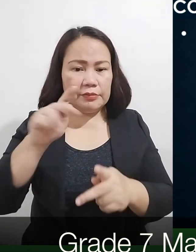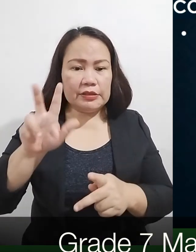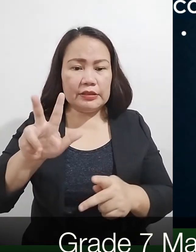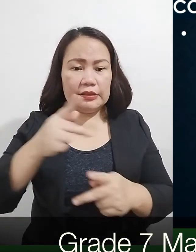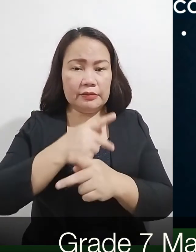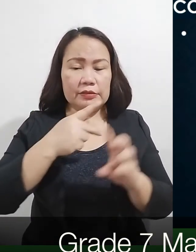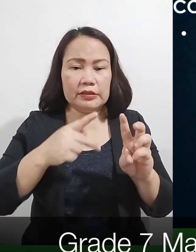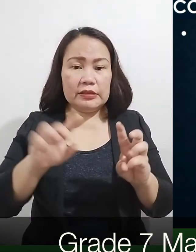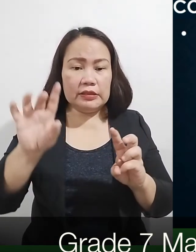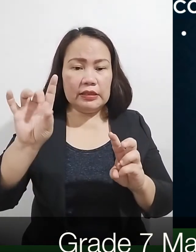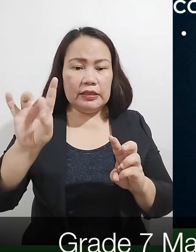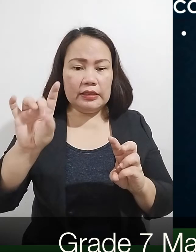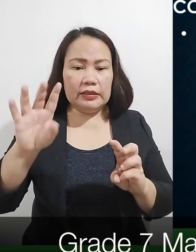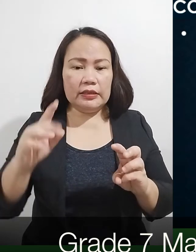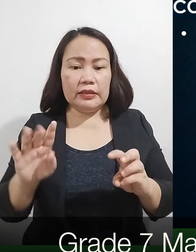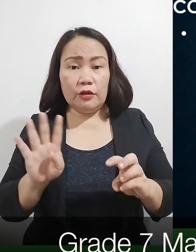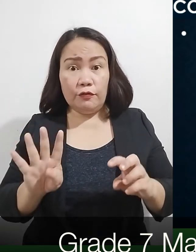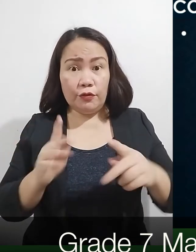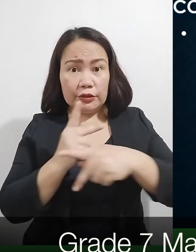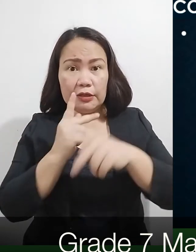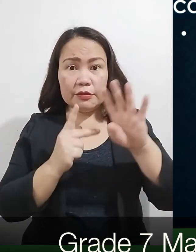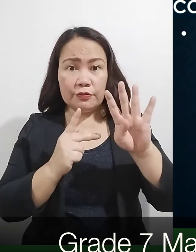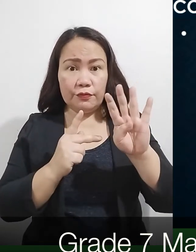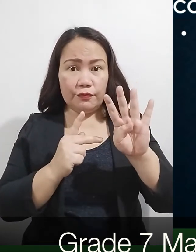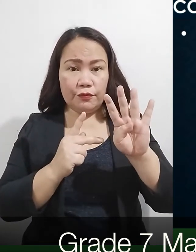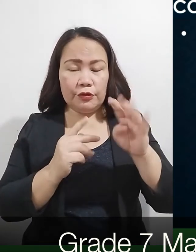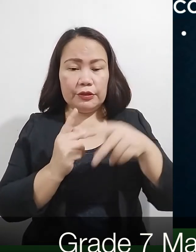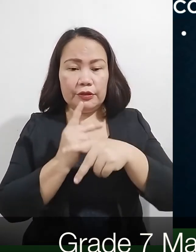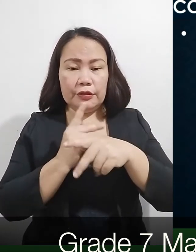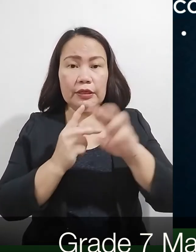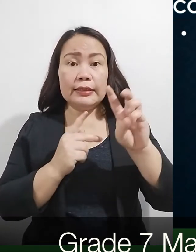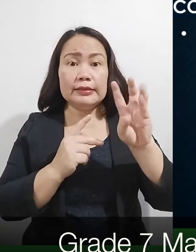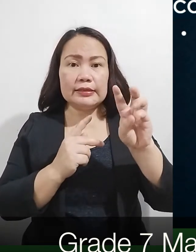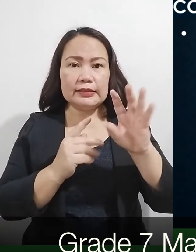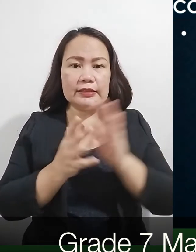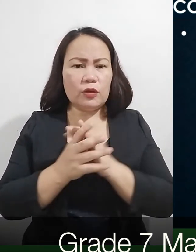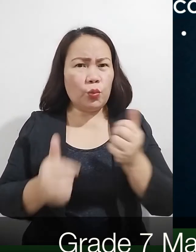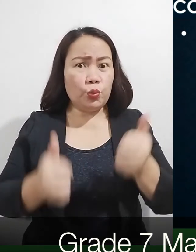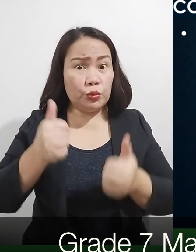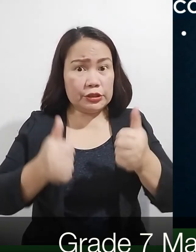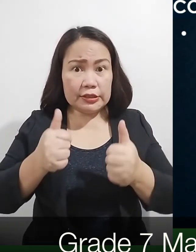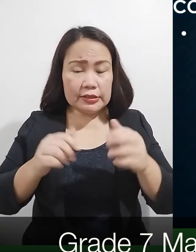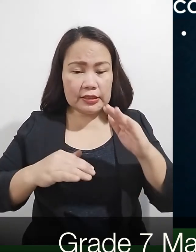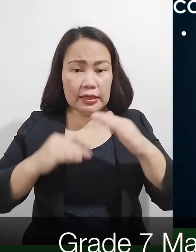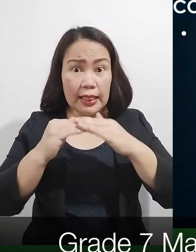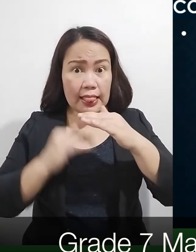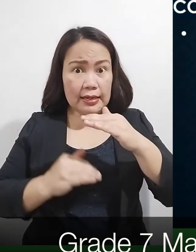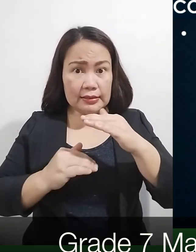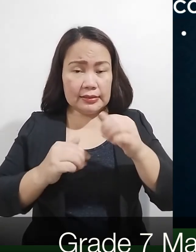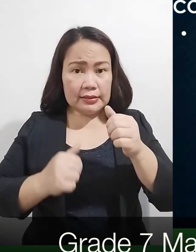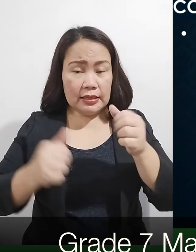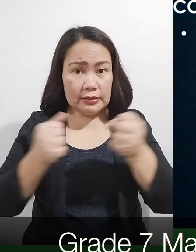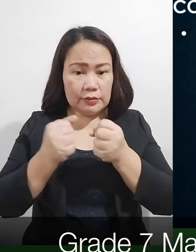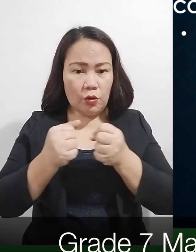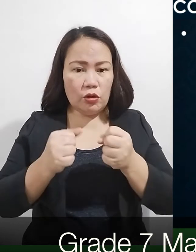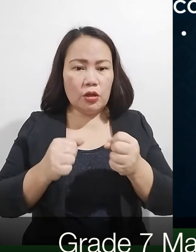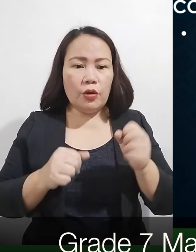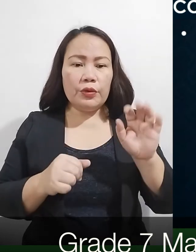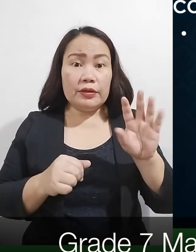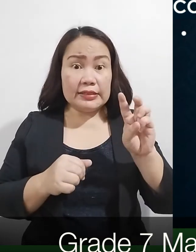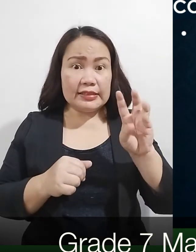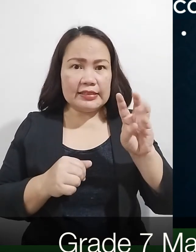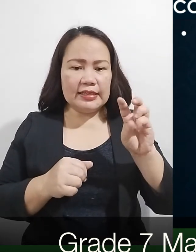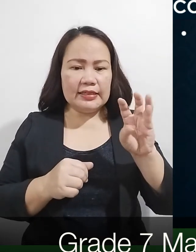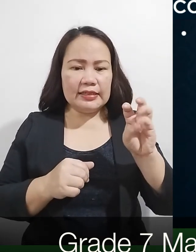is 18. This is 16. So, which is less than? We have this. So, nandito siya.